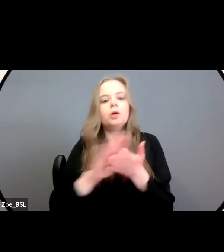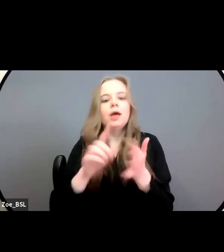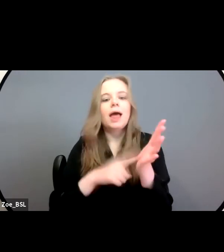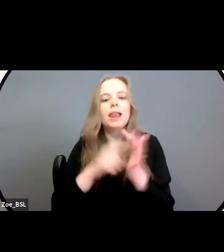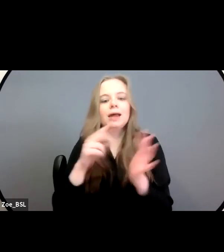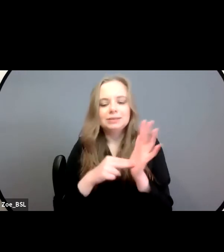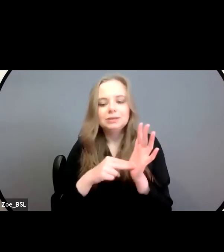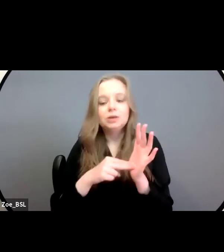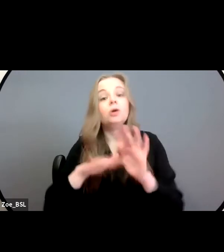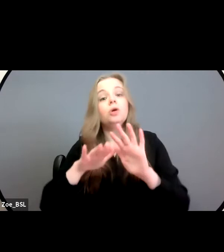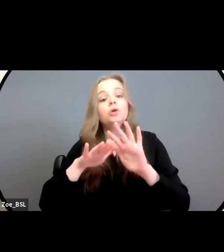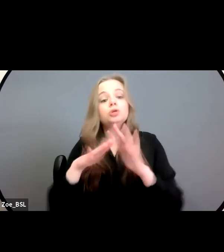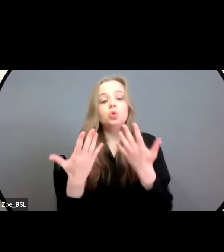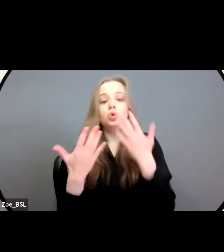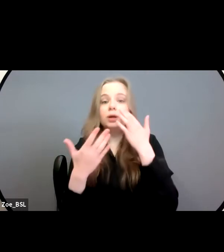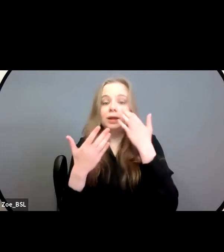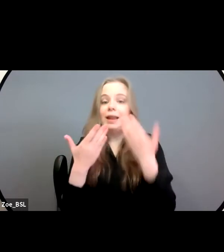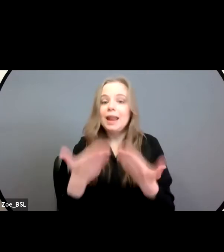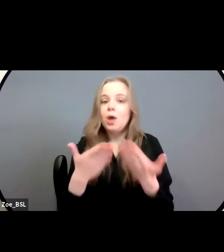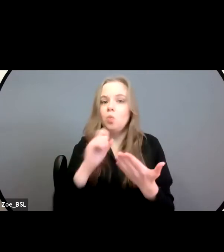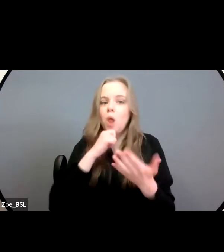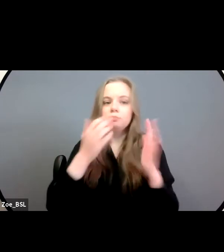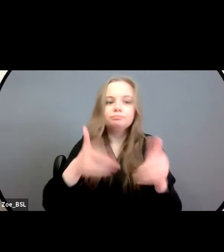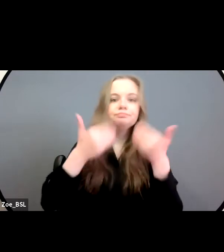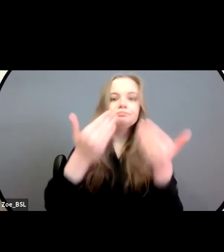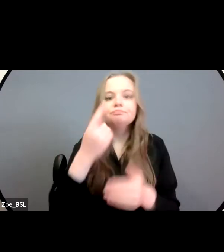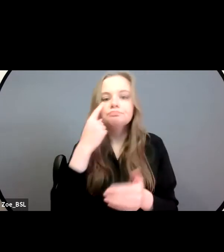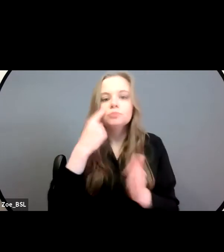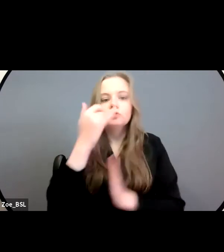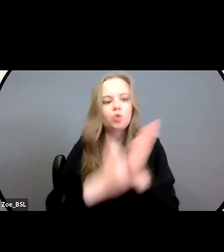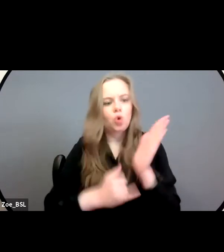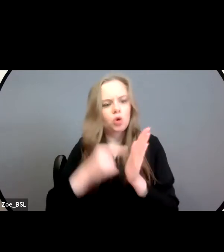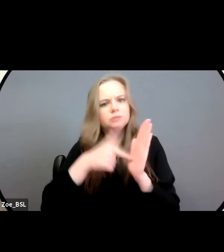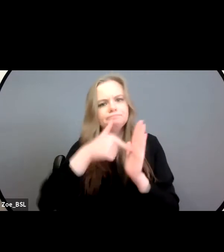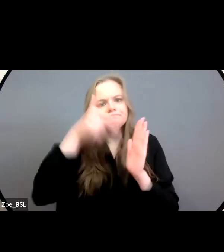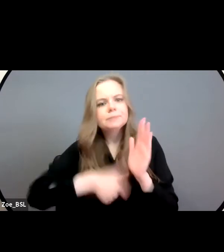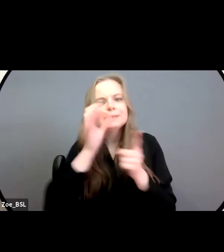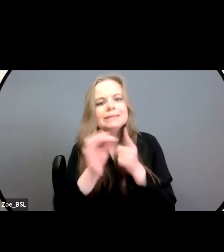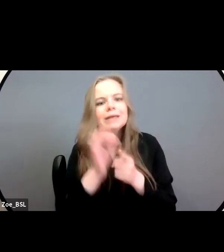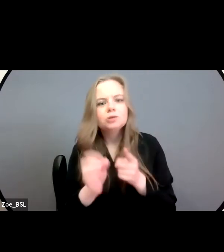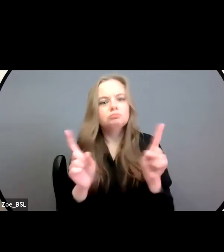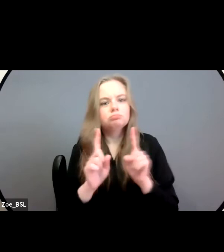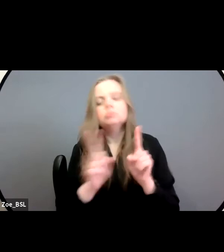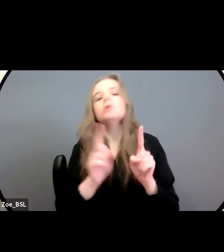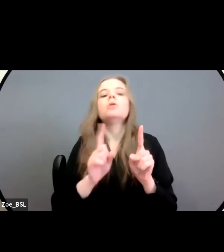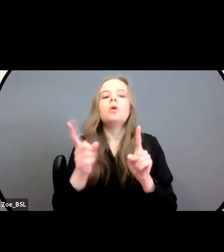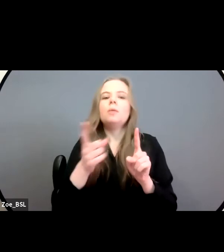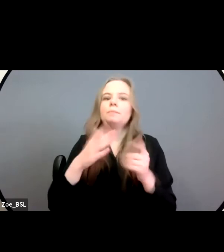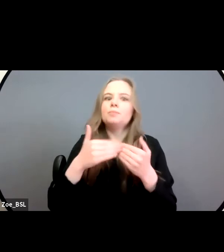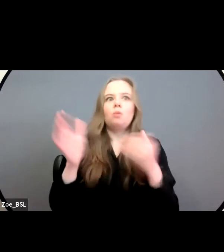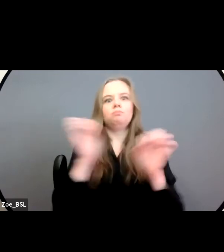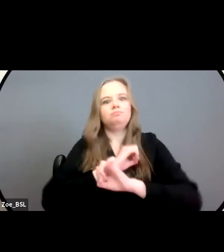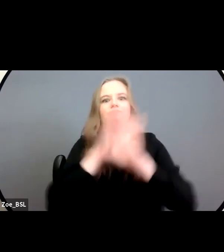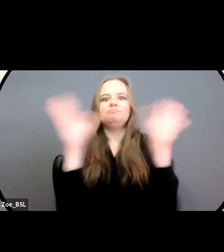So we're just going to now go on just to look at some of the details of the report itself, just to give everybody a little bit more of an overview of